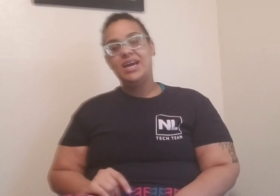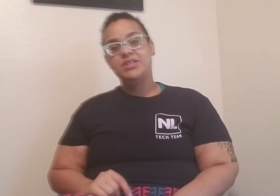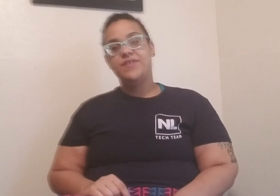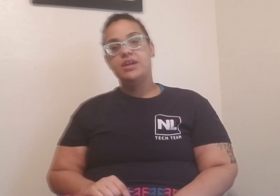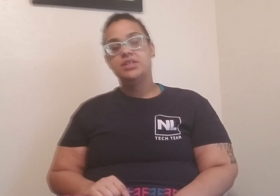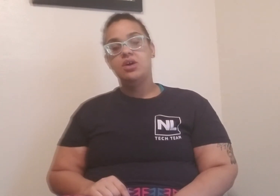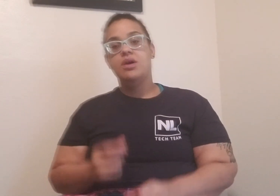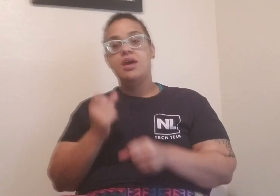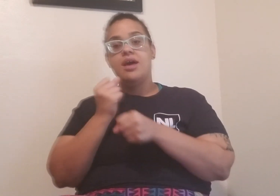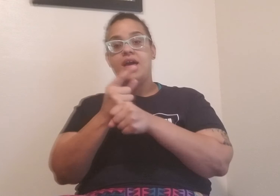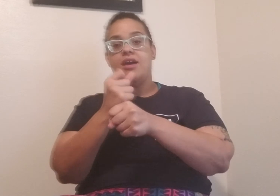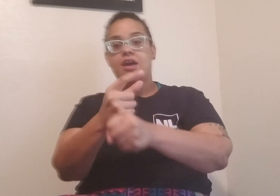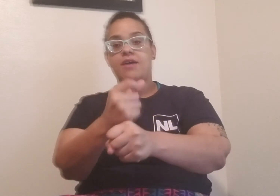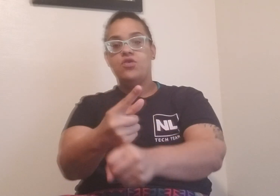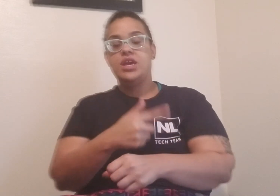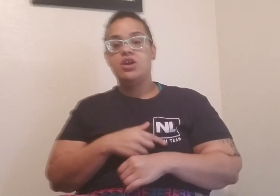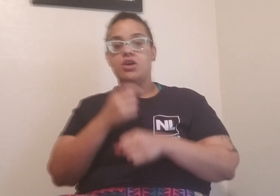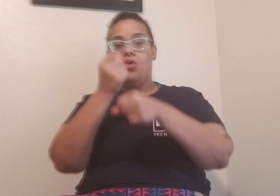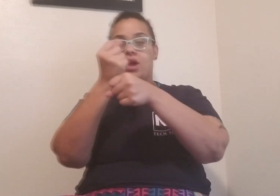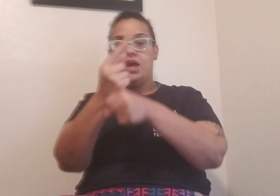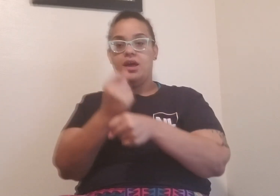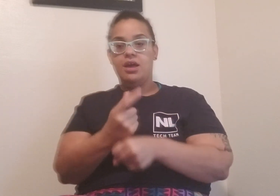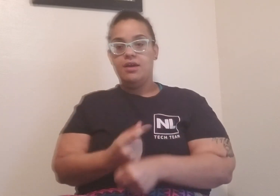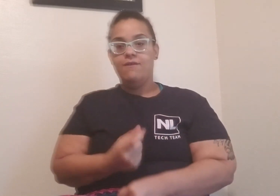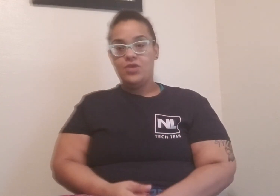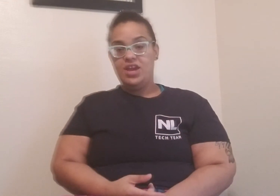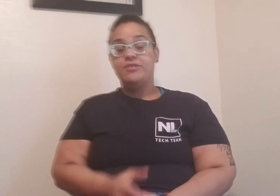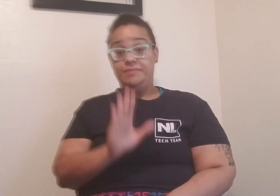It's very so. Every year or every year, okay?